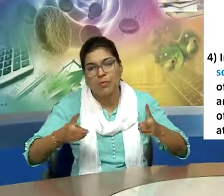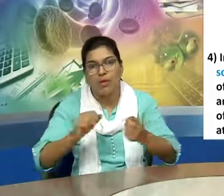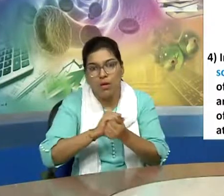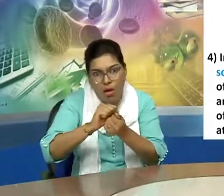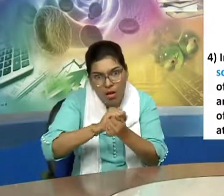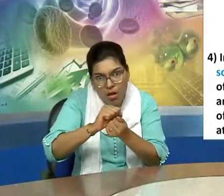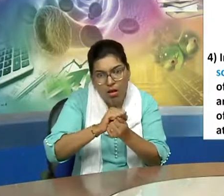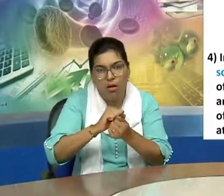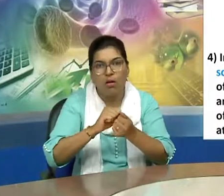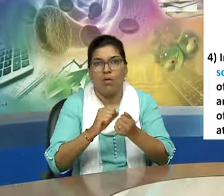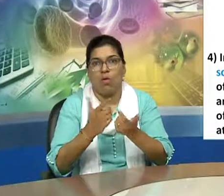warming.